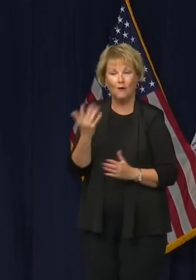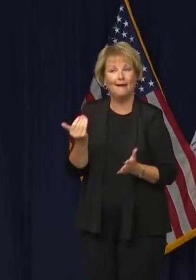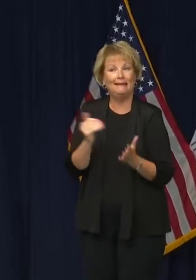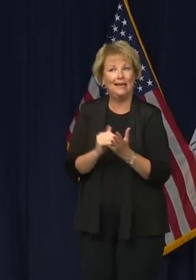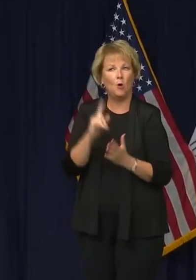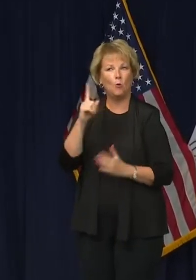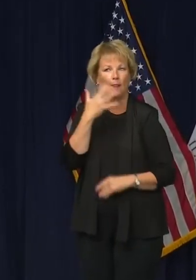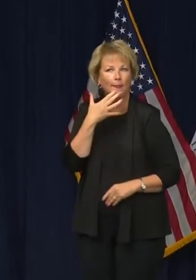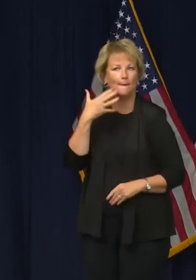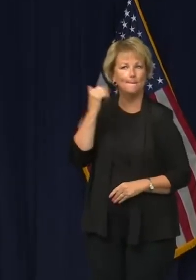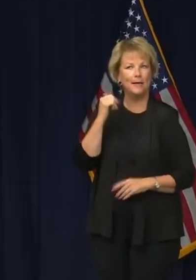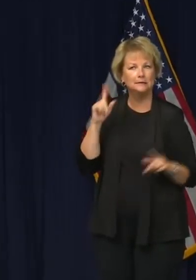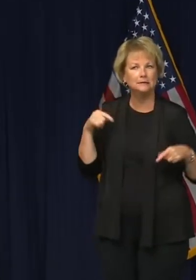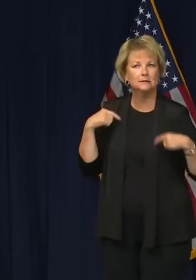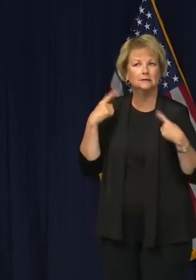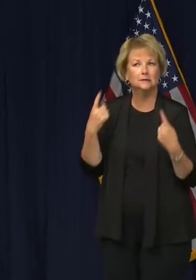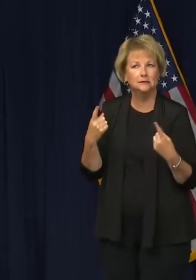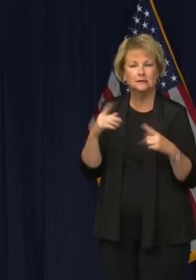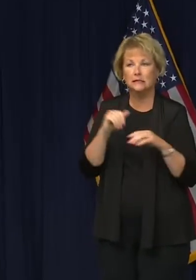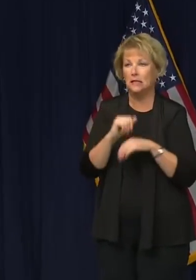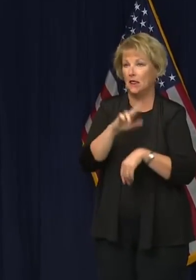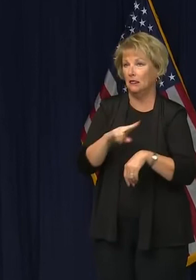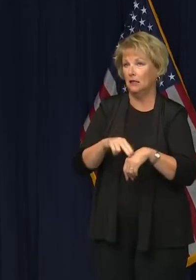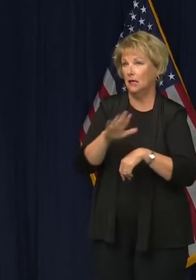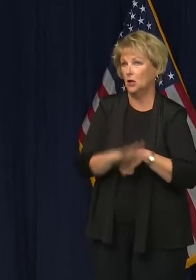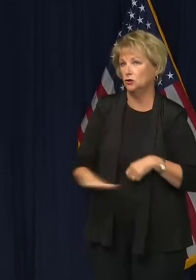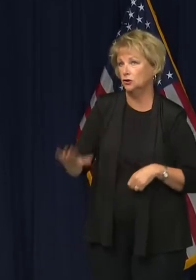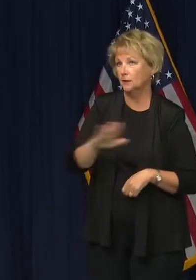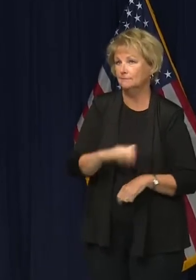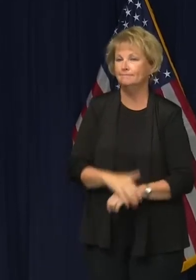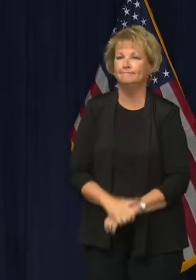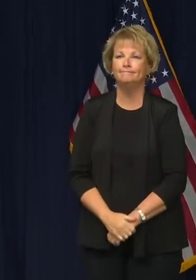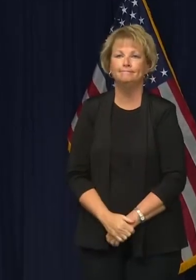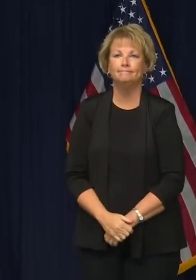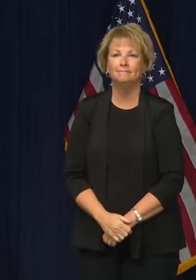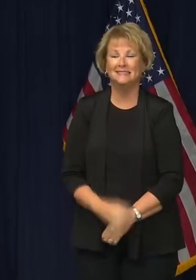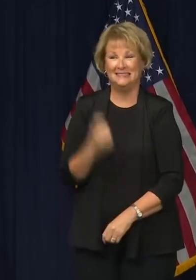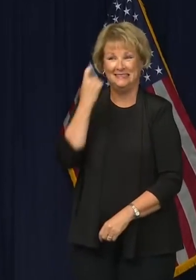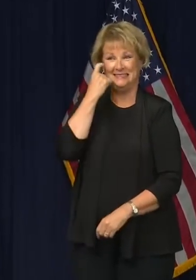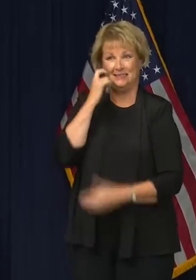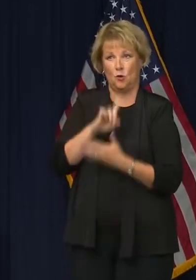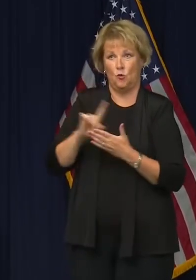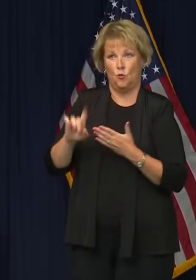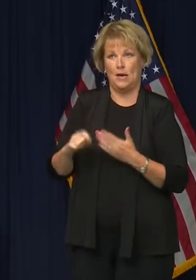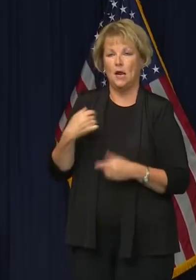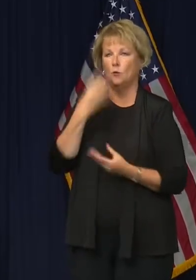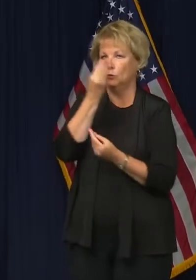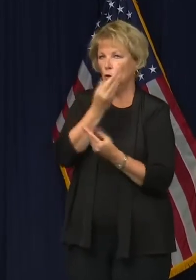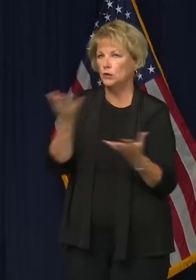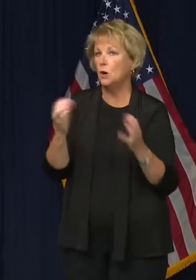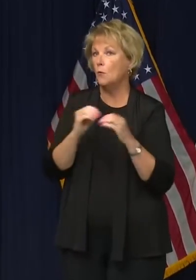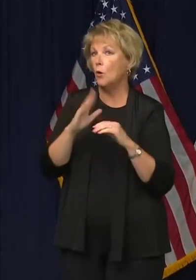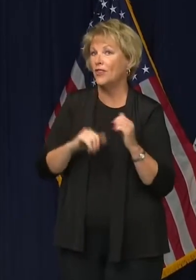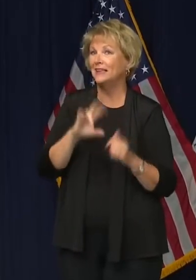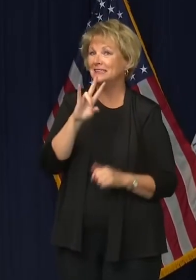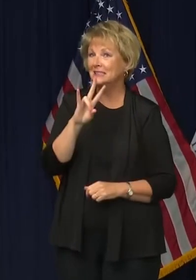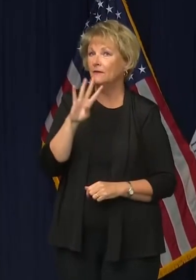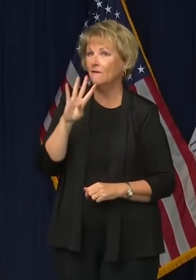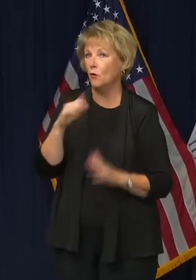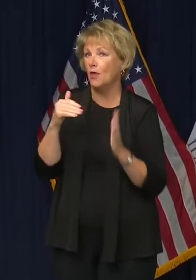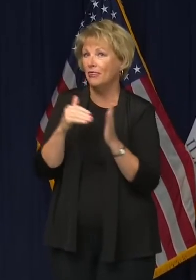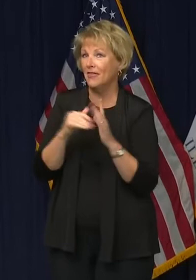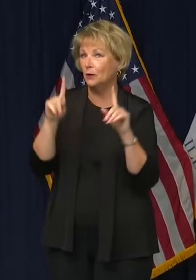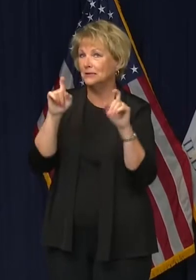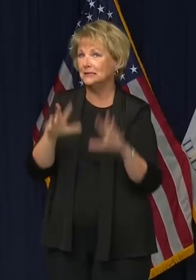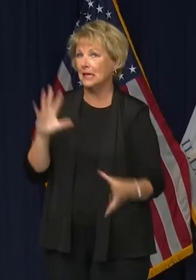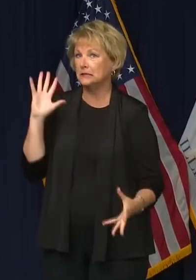one of the best performing states in the nation. Over the weekend, we reported more than 74,000 tests